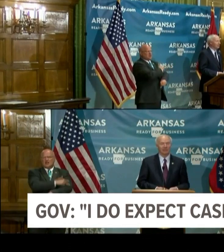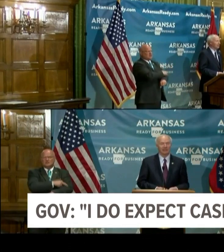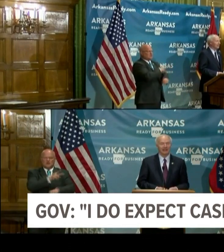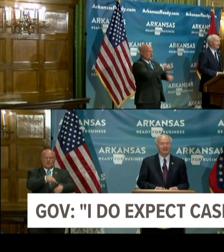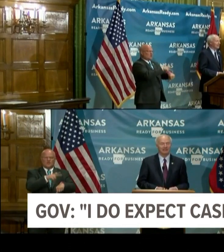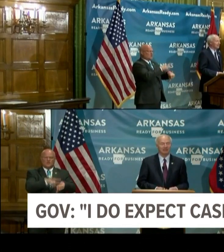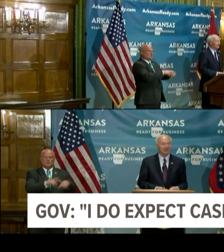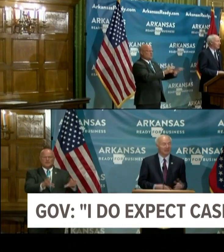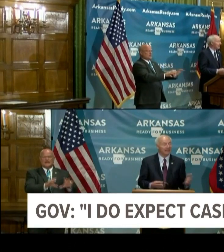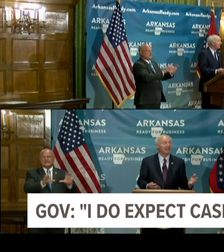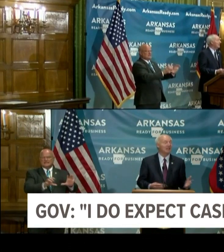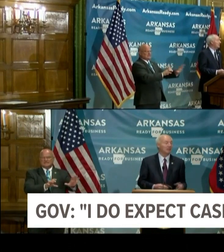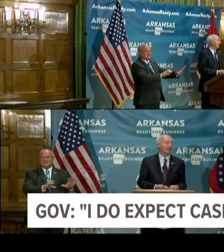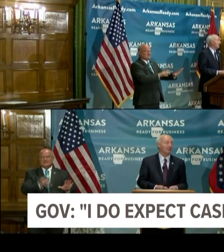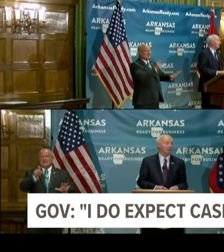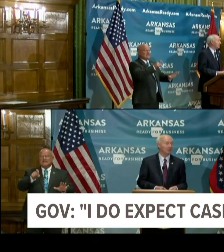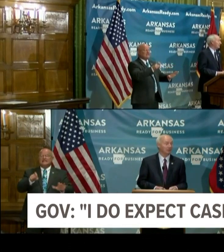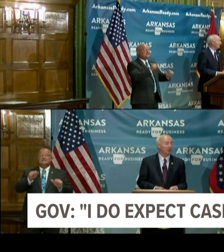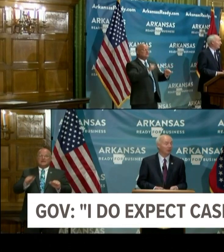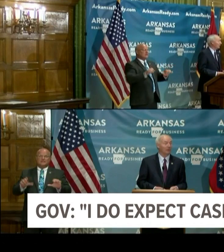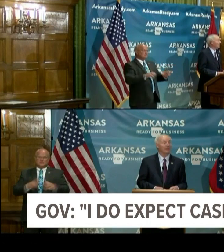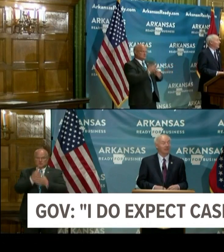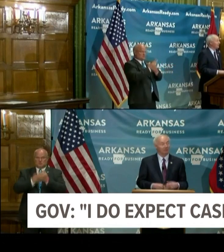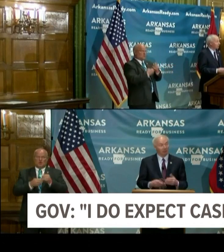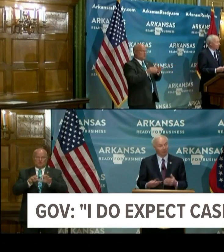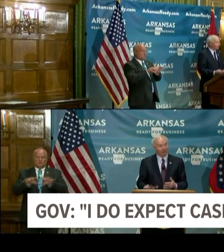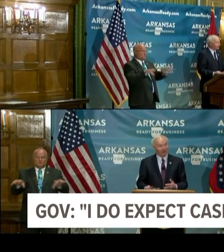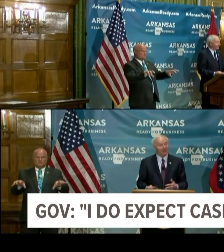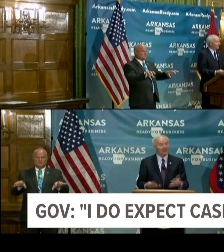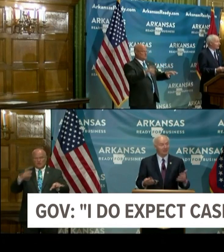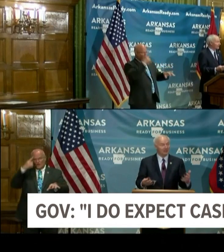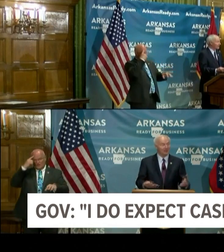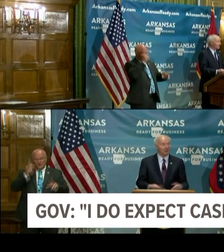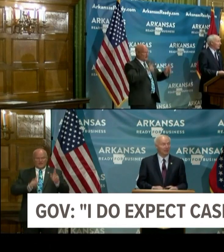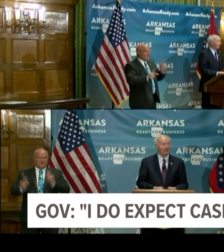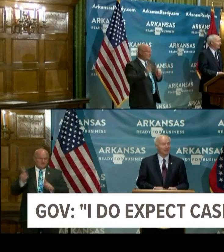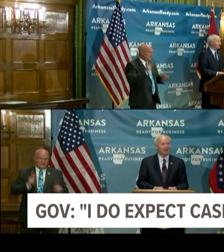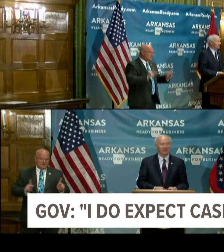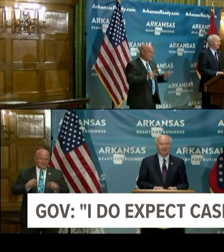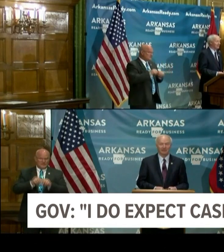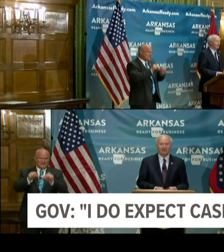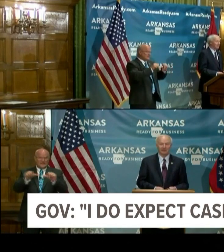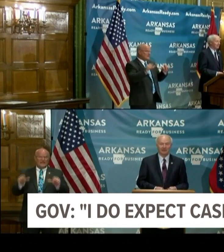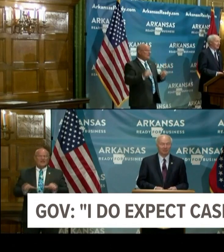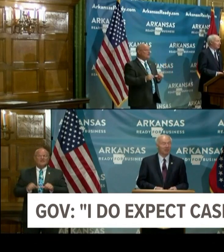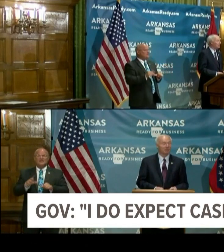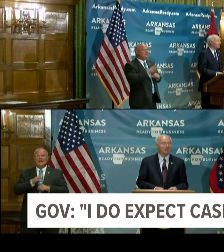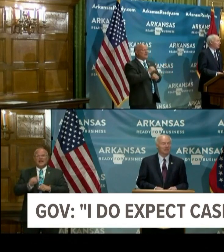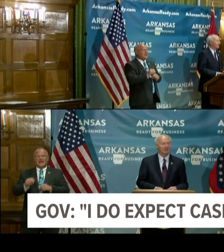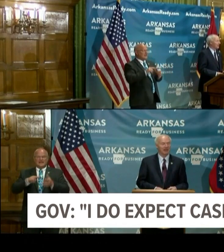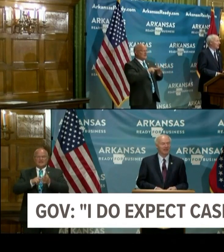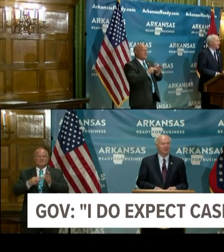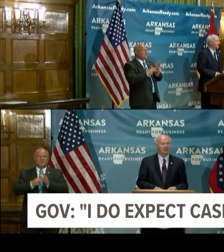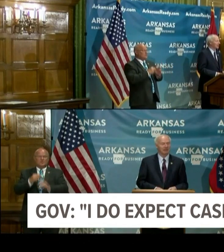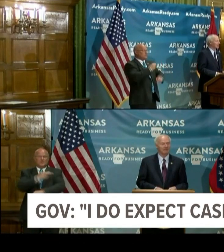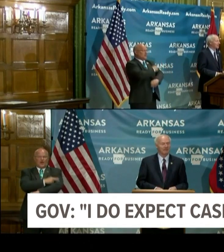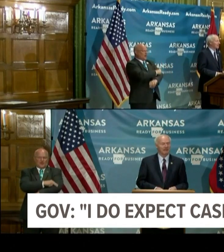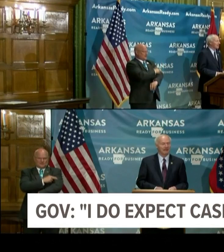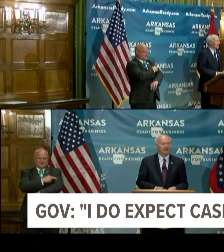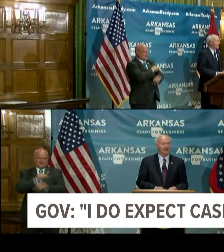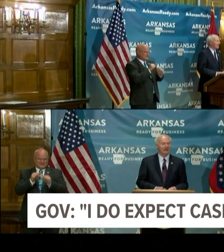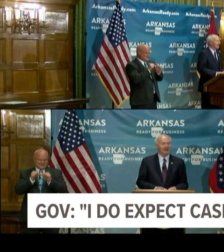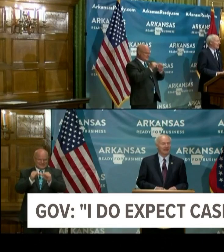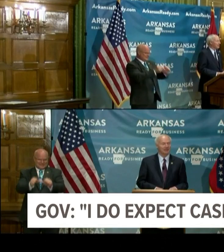their normal activities. They need to be able to do both for the citizens as well as the purpose of the